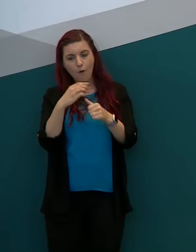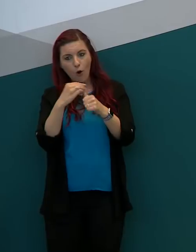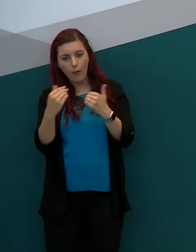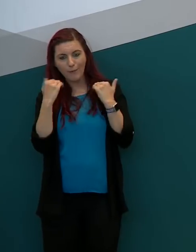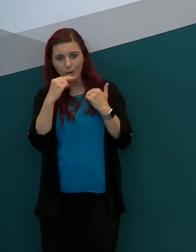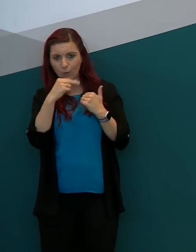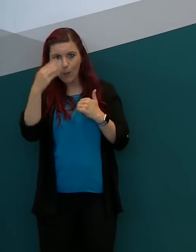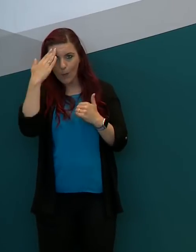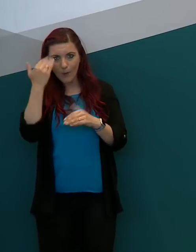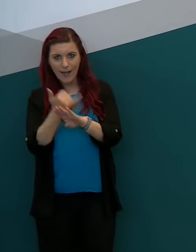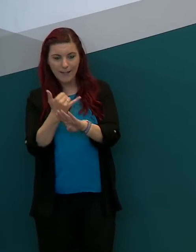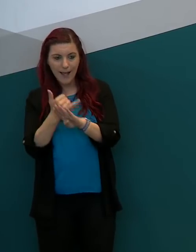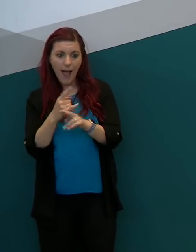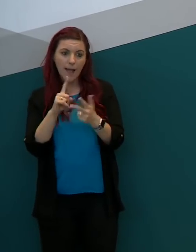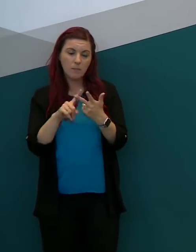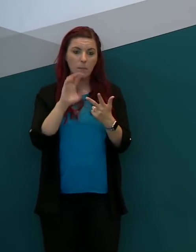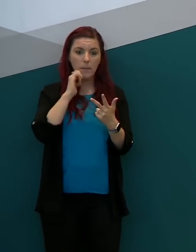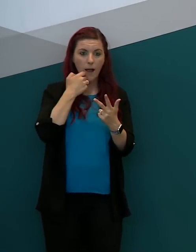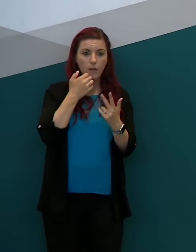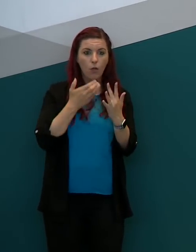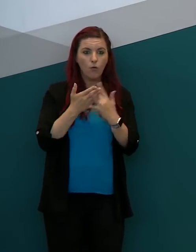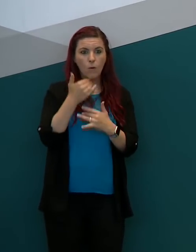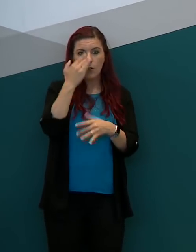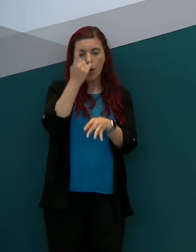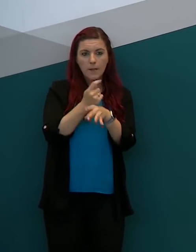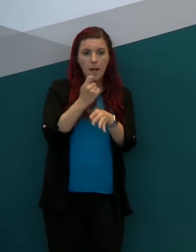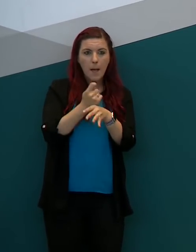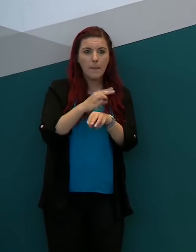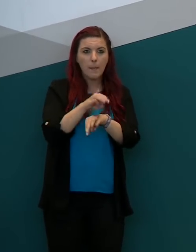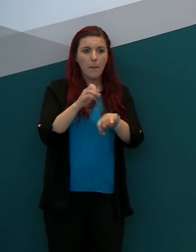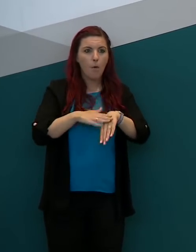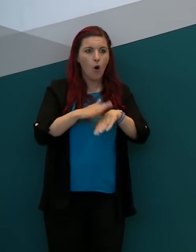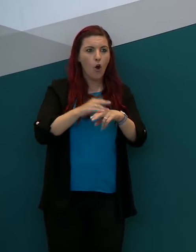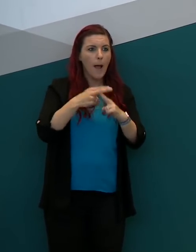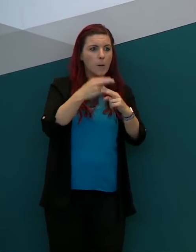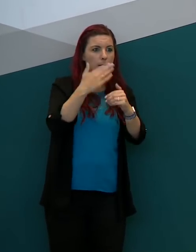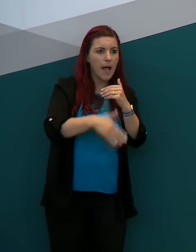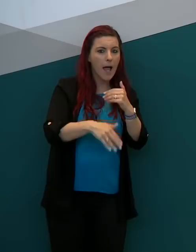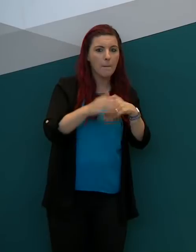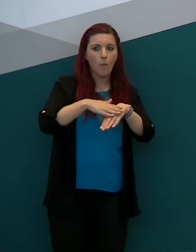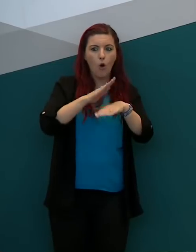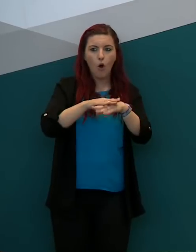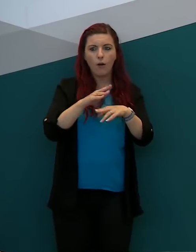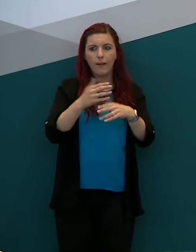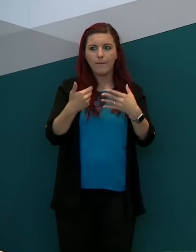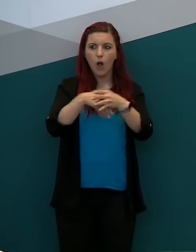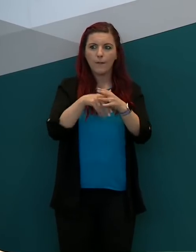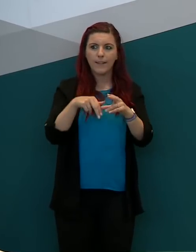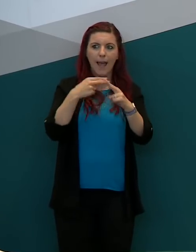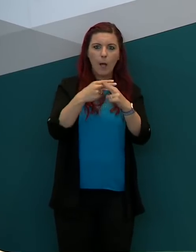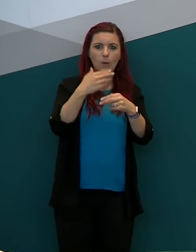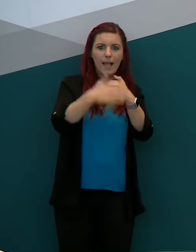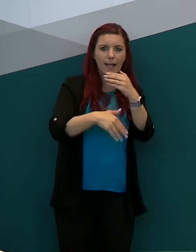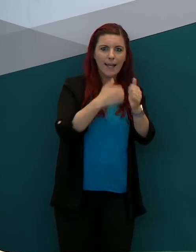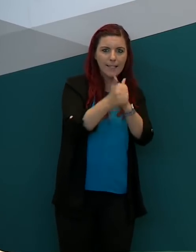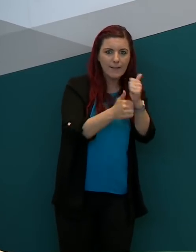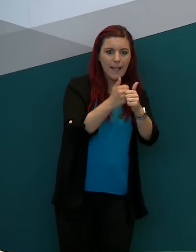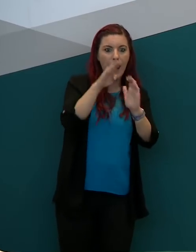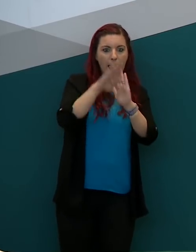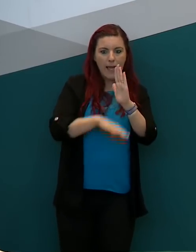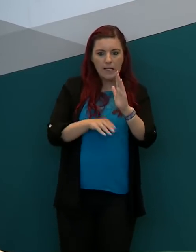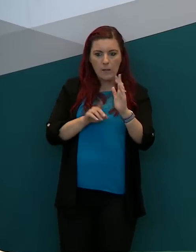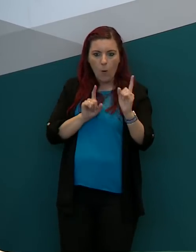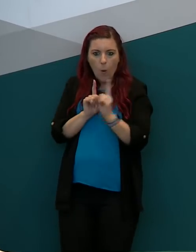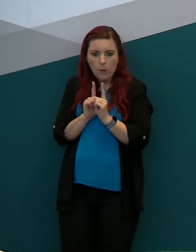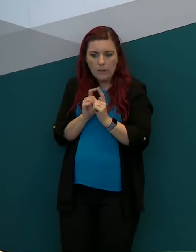that in summertime people spend more time outdoors, they spend more time involved in outdoor activities, less congregation indoors, like for like.